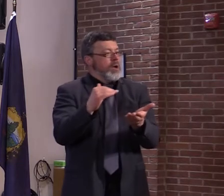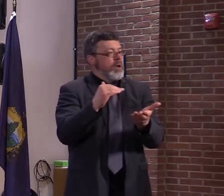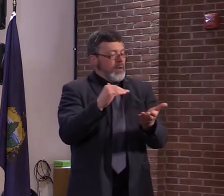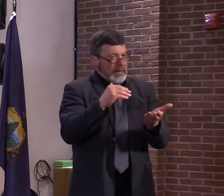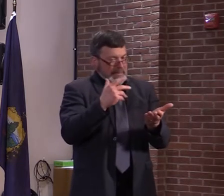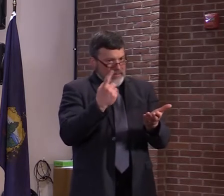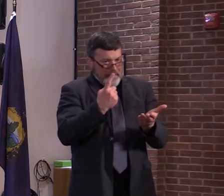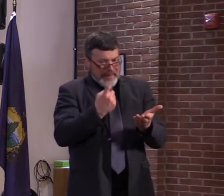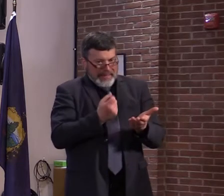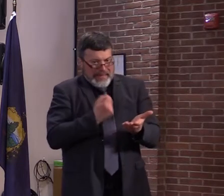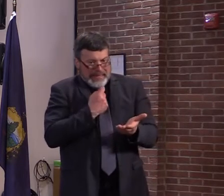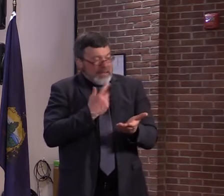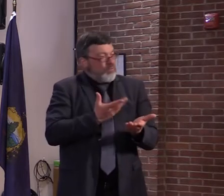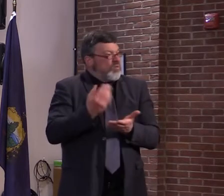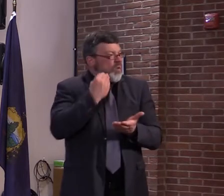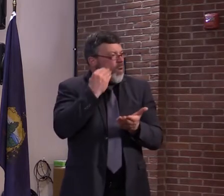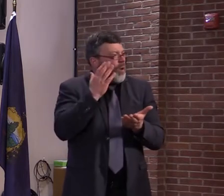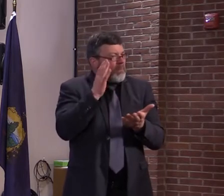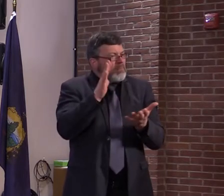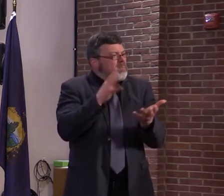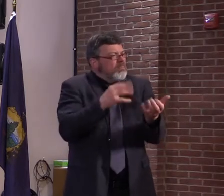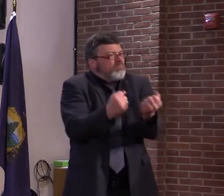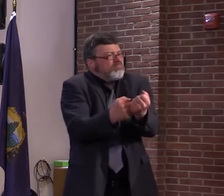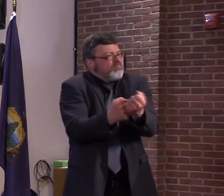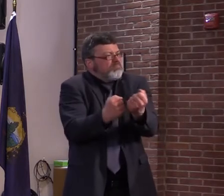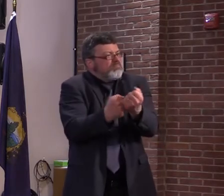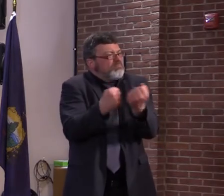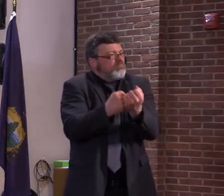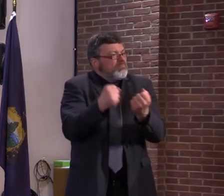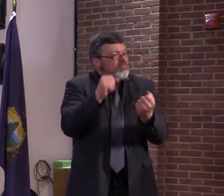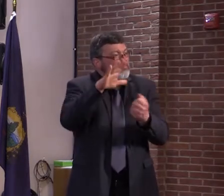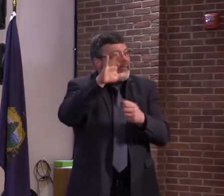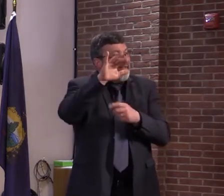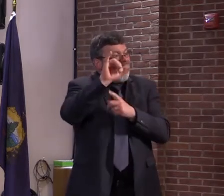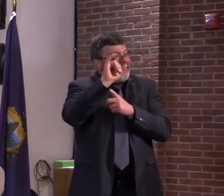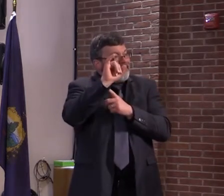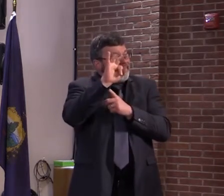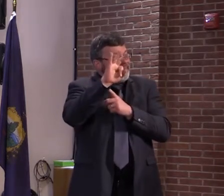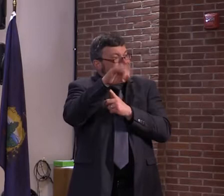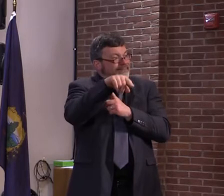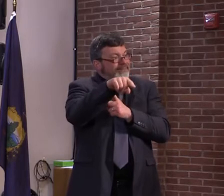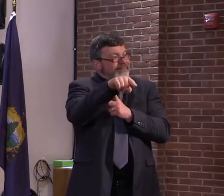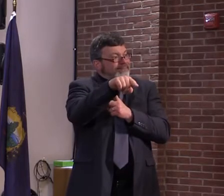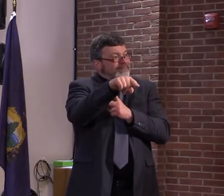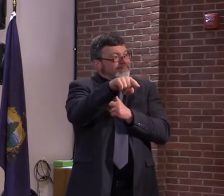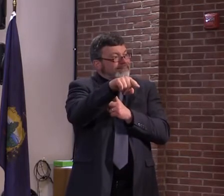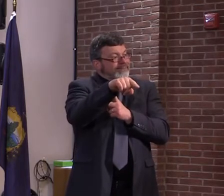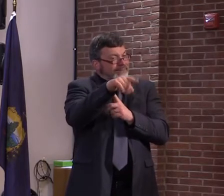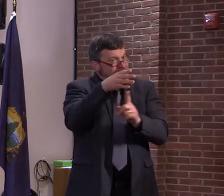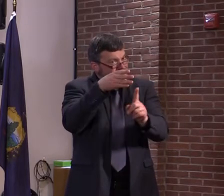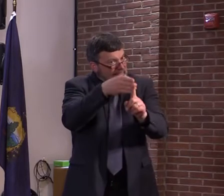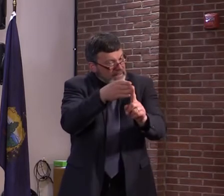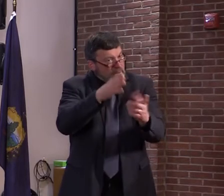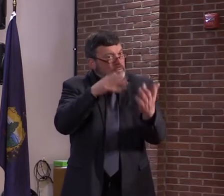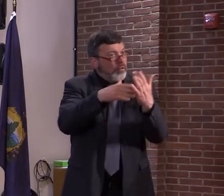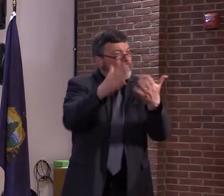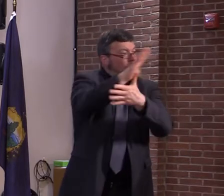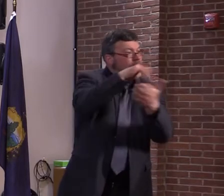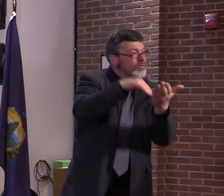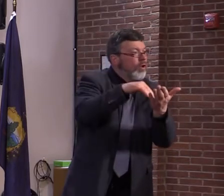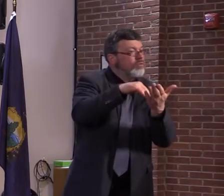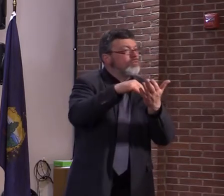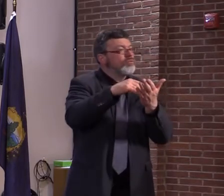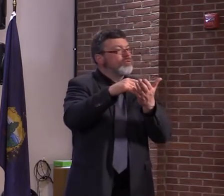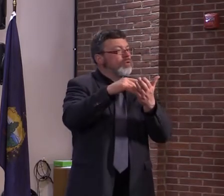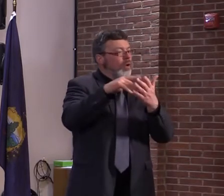continues to this day. If you're at a spoke, meaning perhaps your primary care physician, and getting buprenorphine,